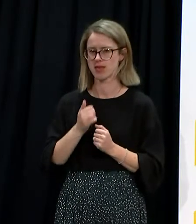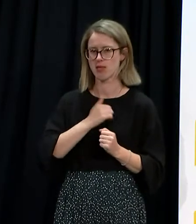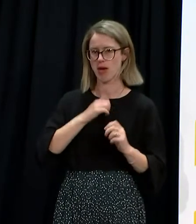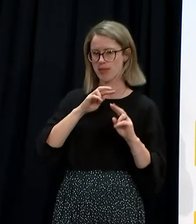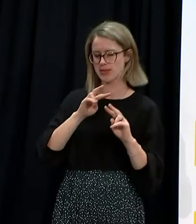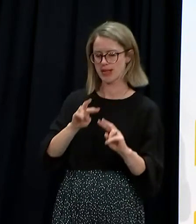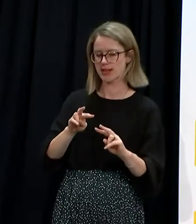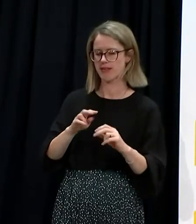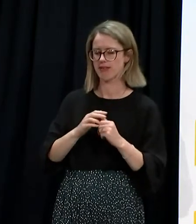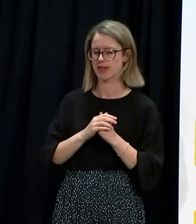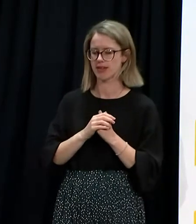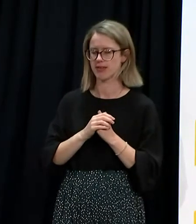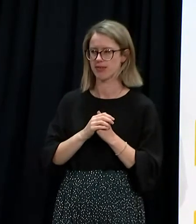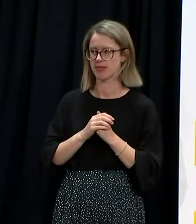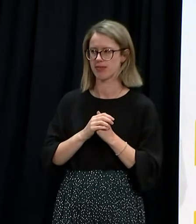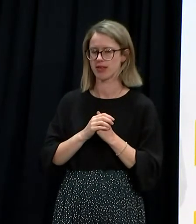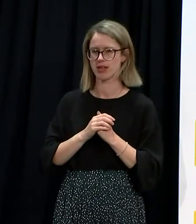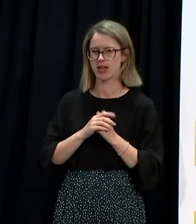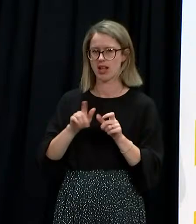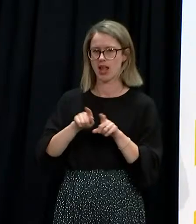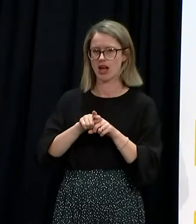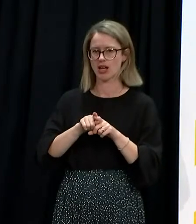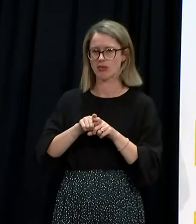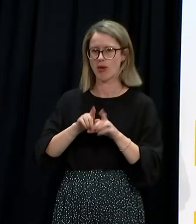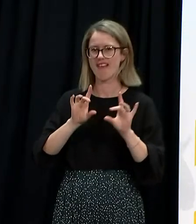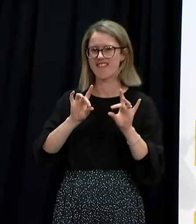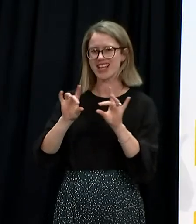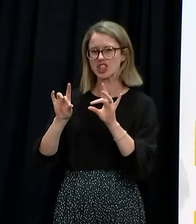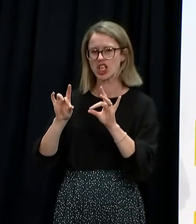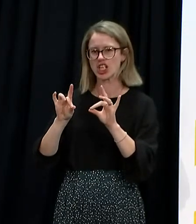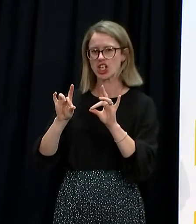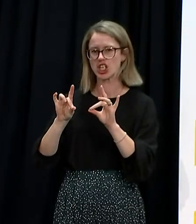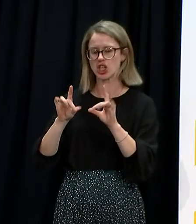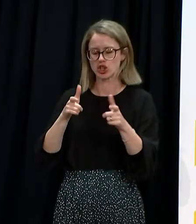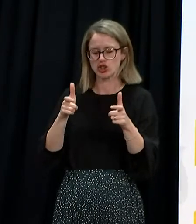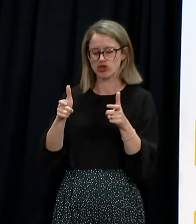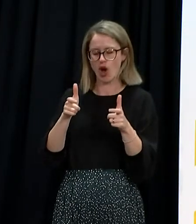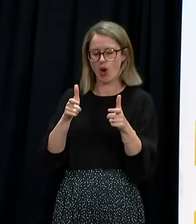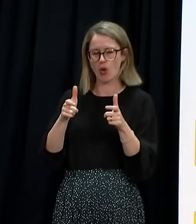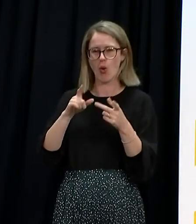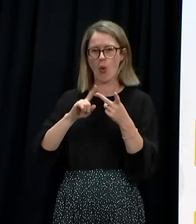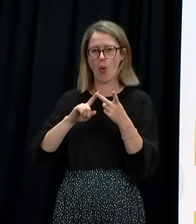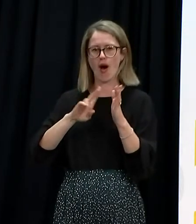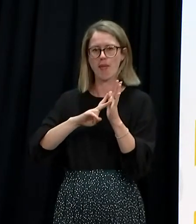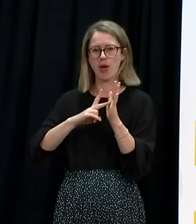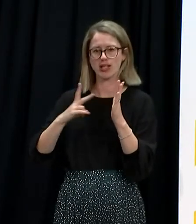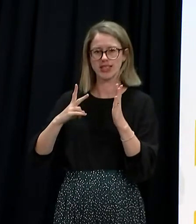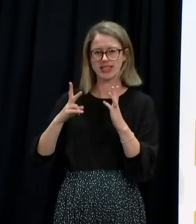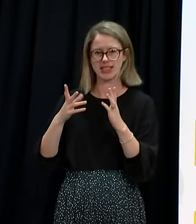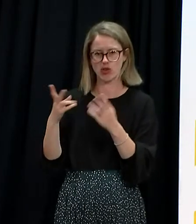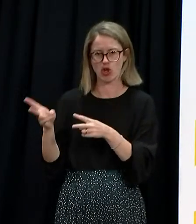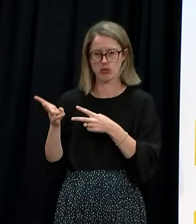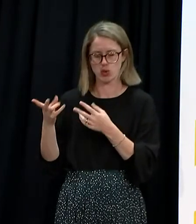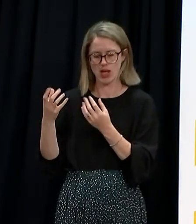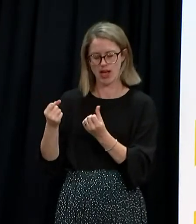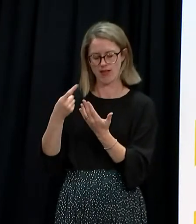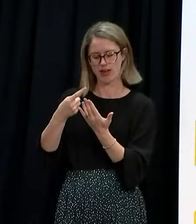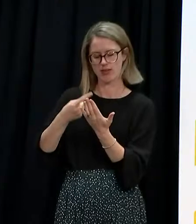is that when it comes to things like infection prevention control and policies that are designed to